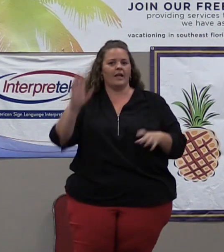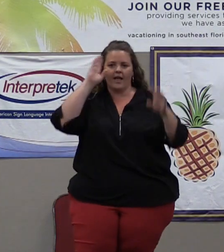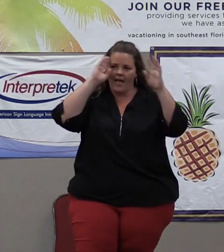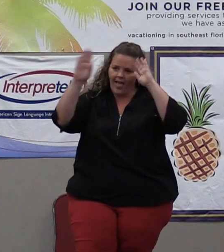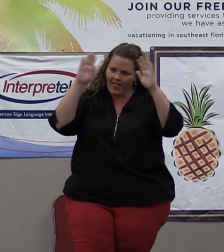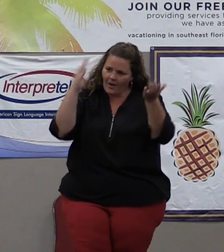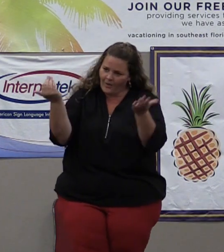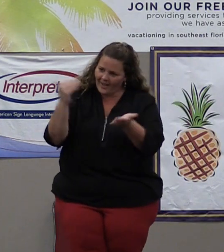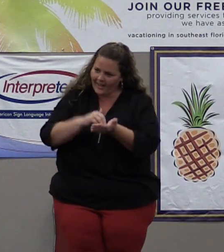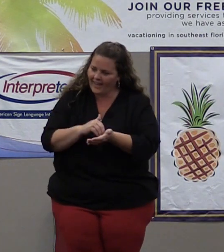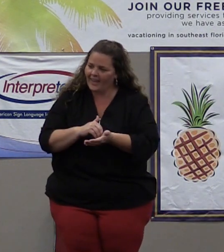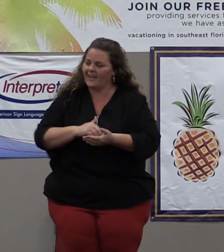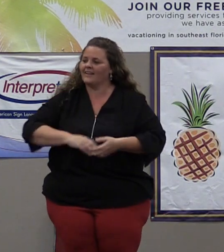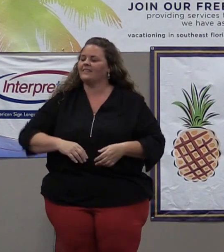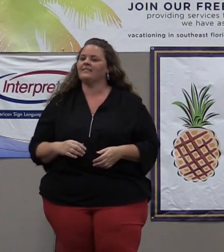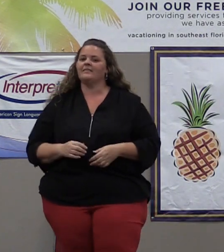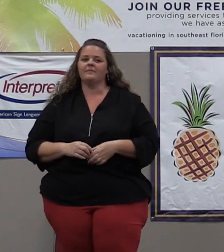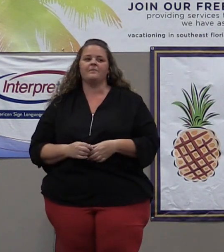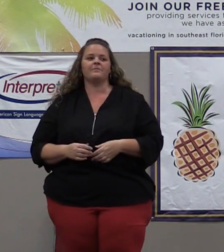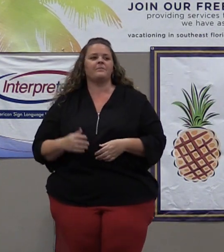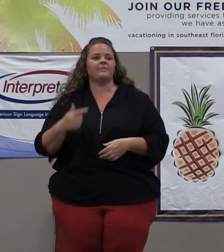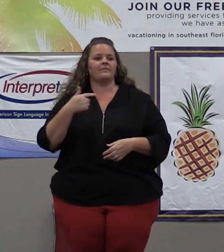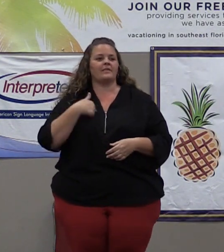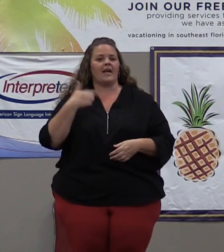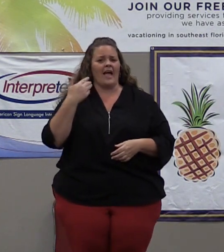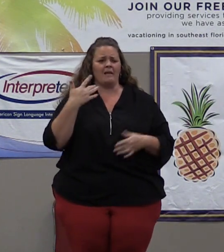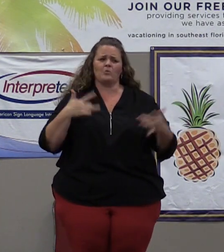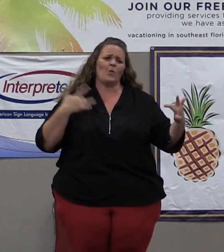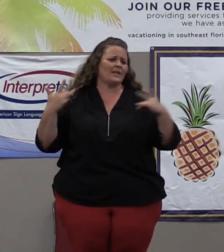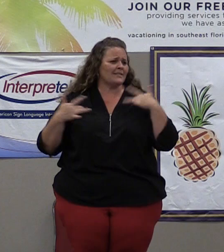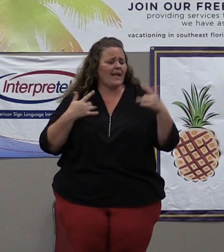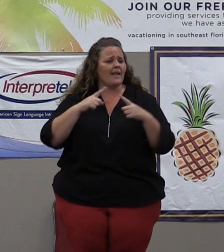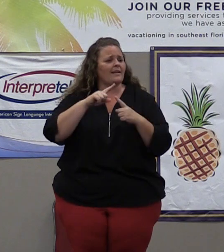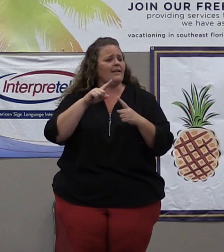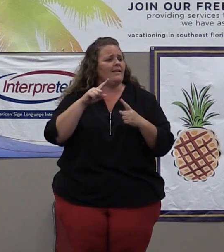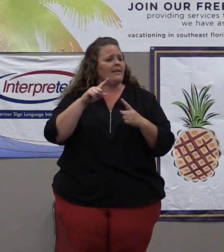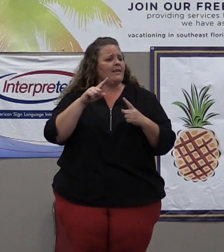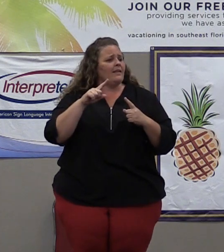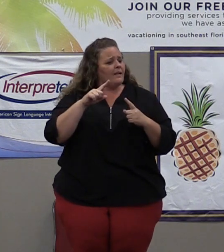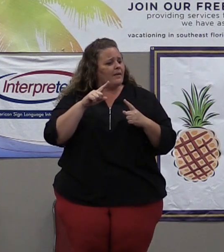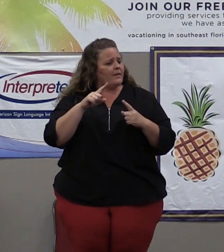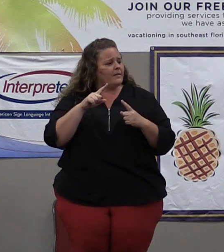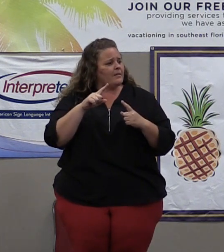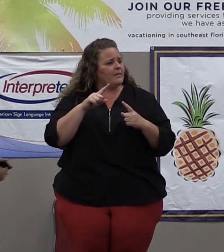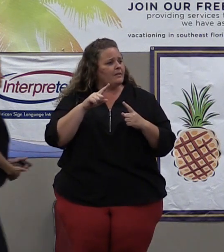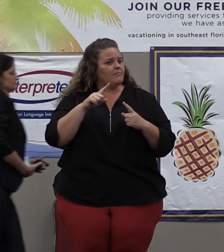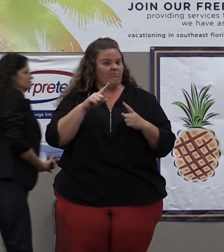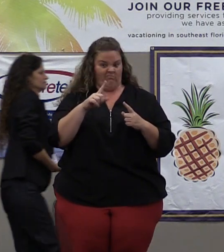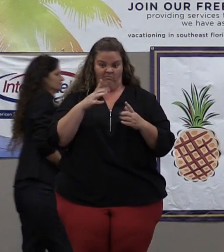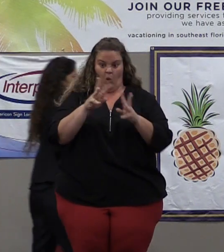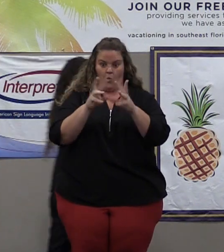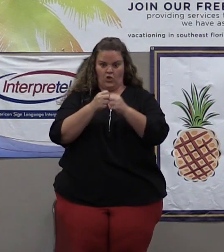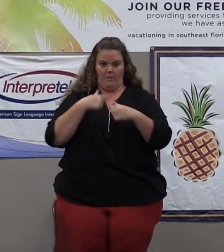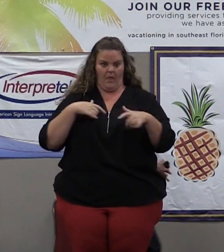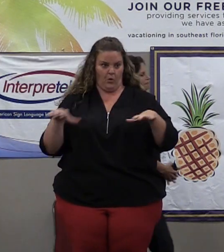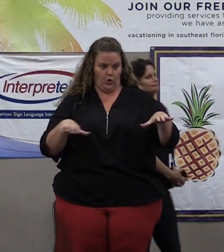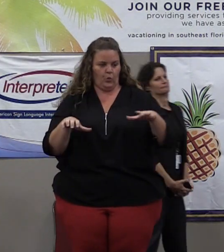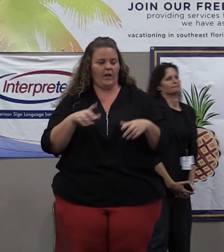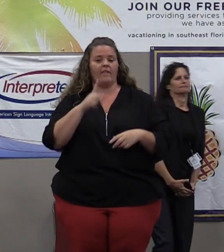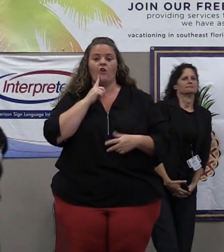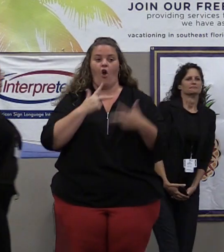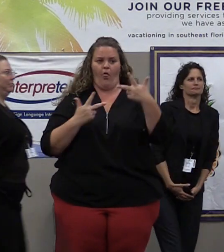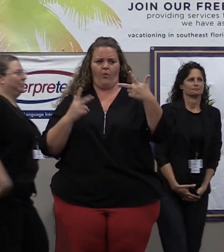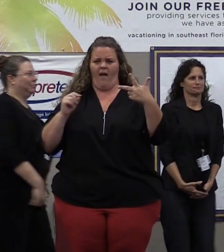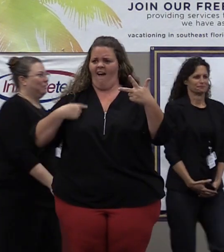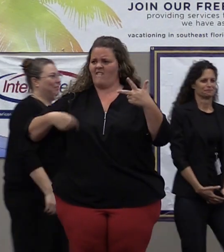Hello again. I am so excited about the workshop that we are doing. There are